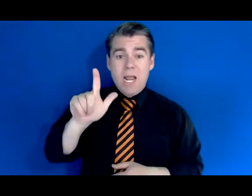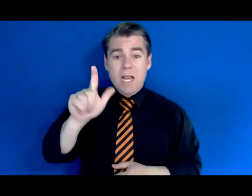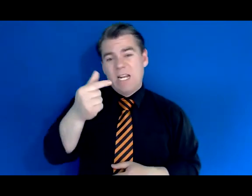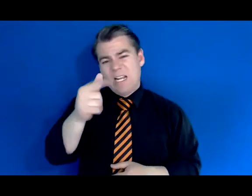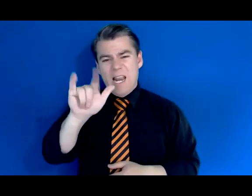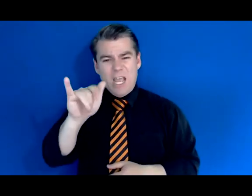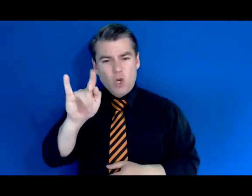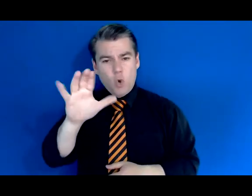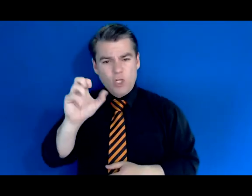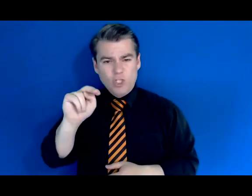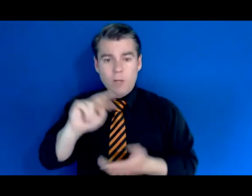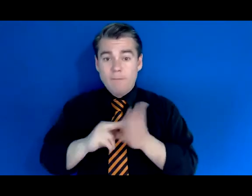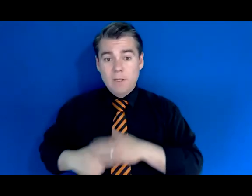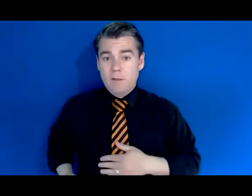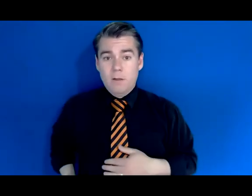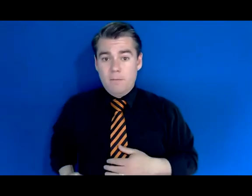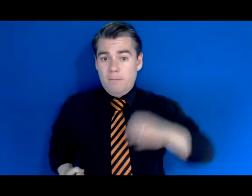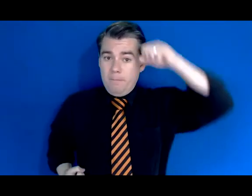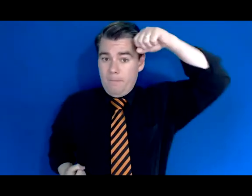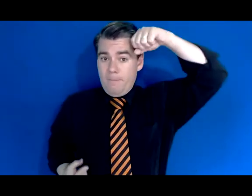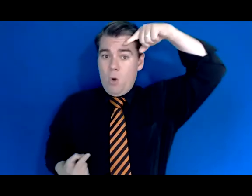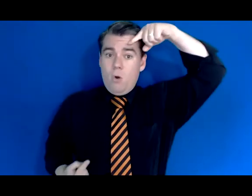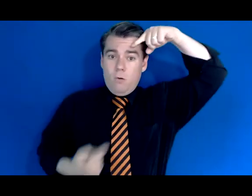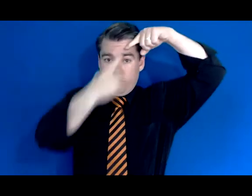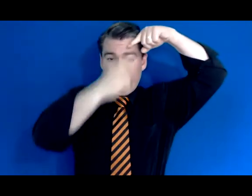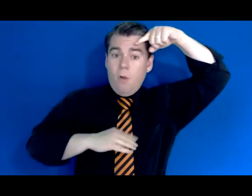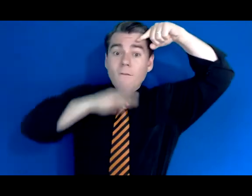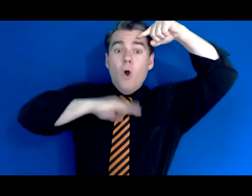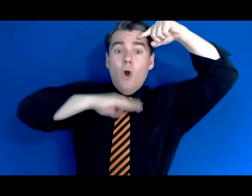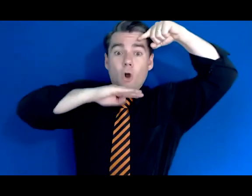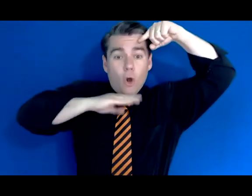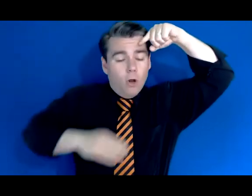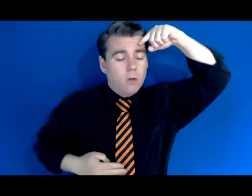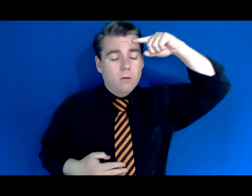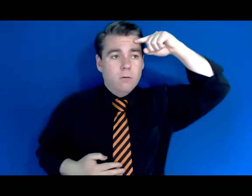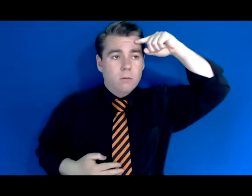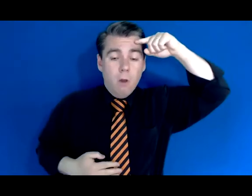indicating that it's full, and in turn reduces the appetite.